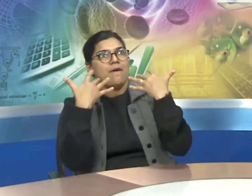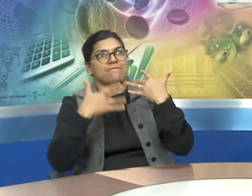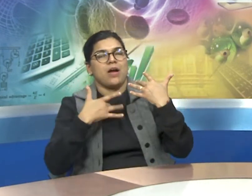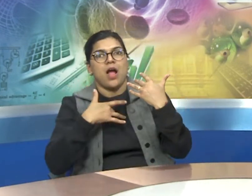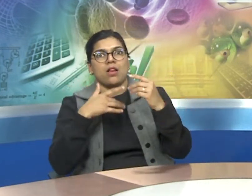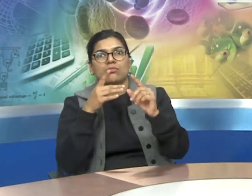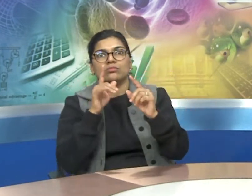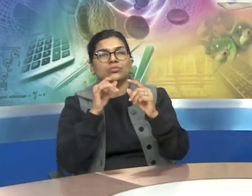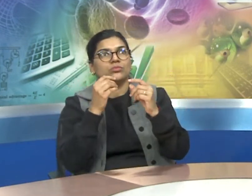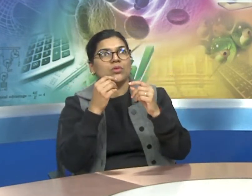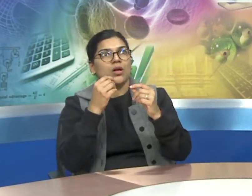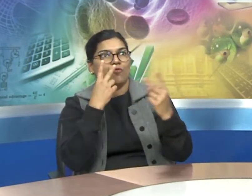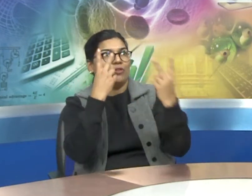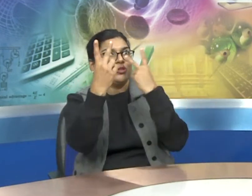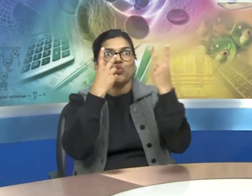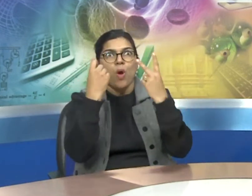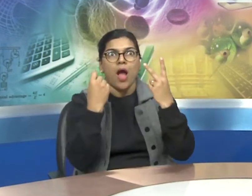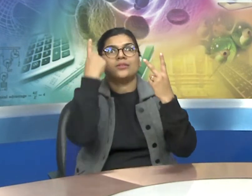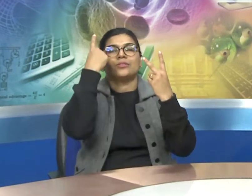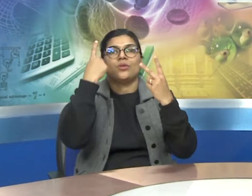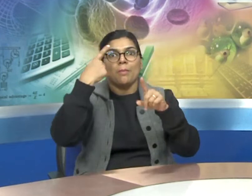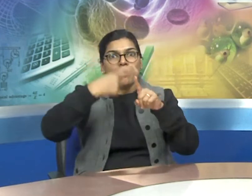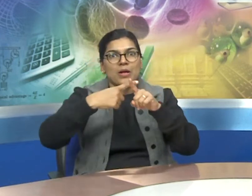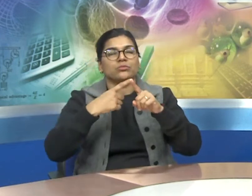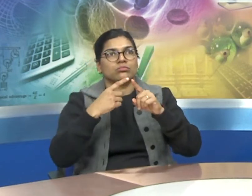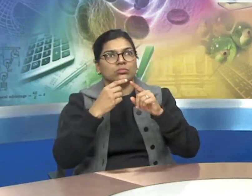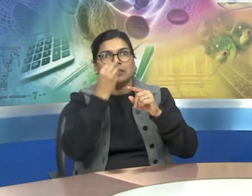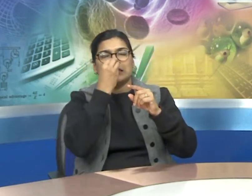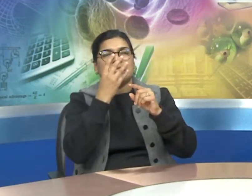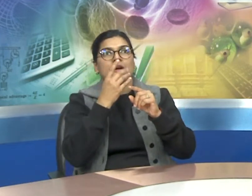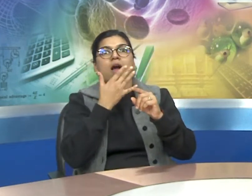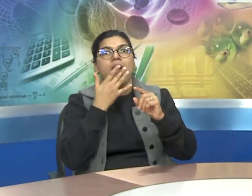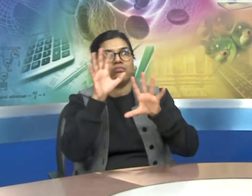so that our audience get attracted to our